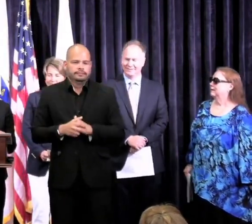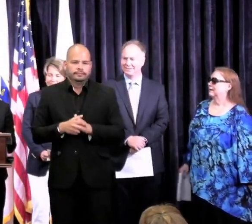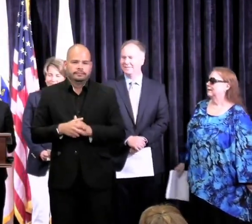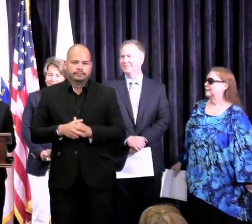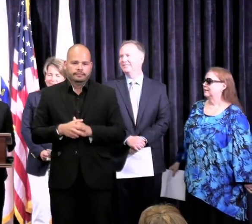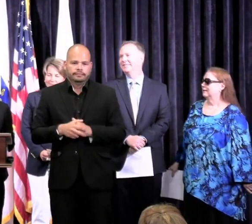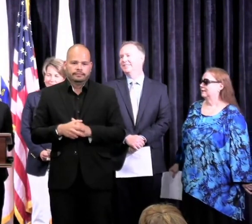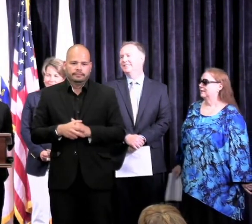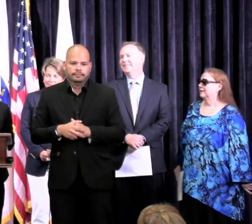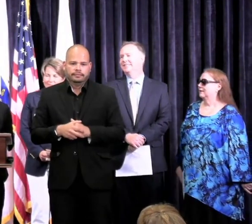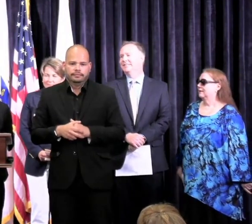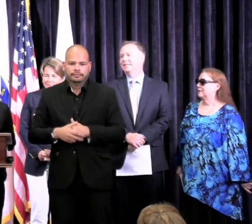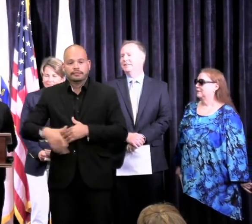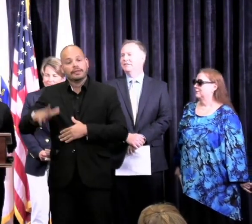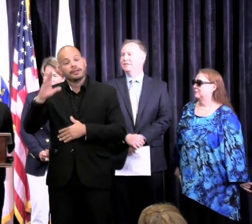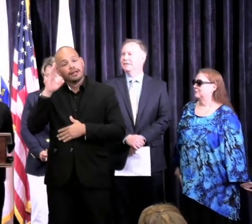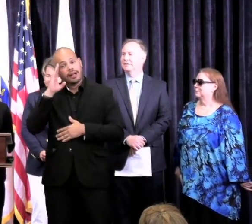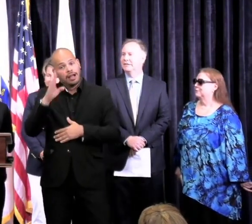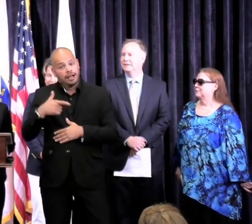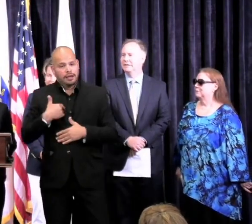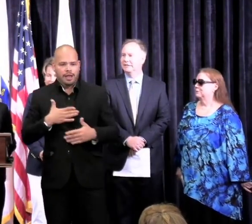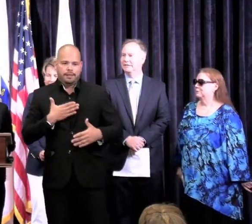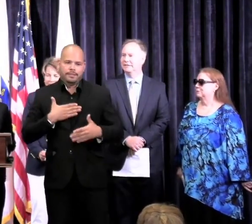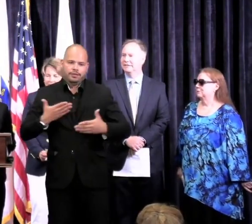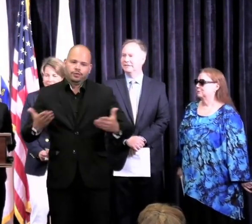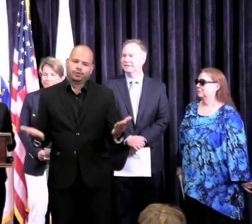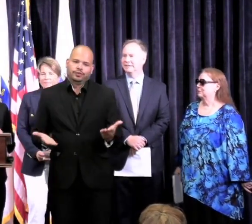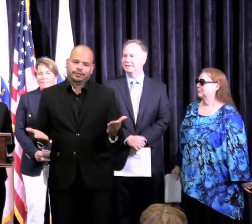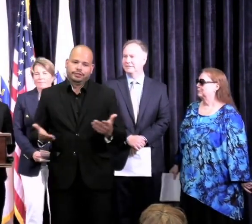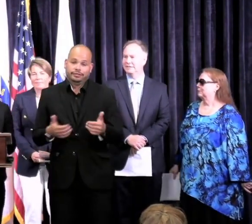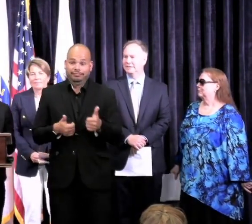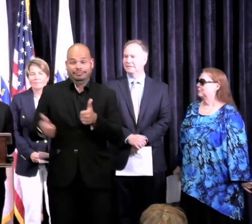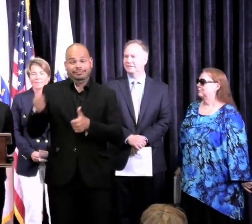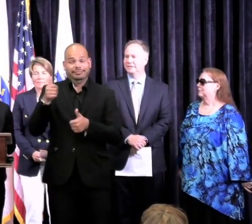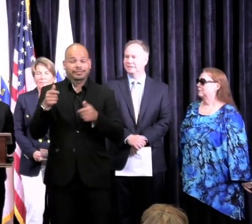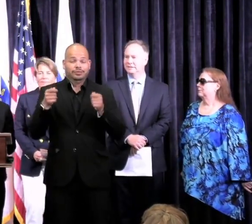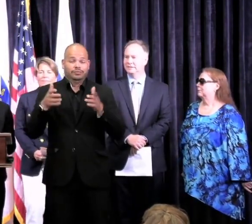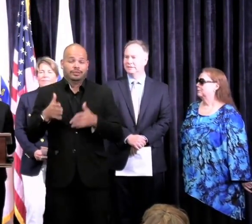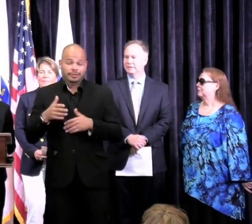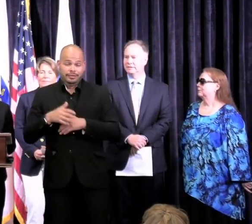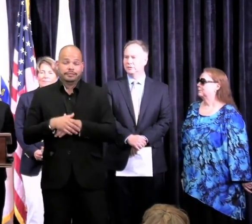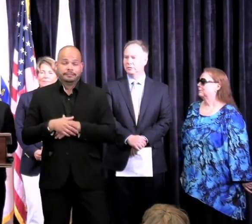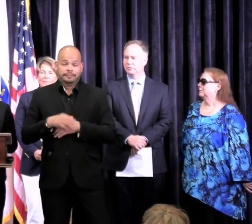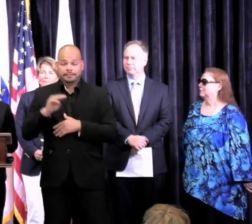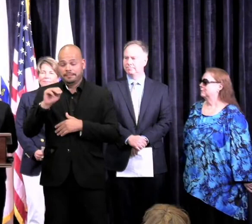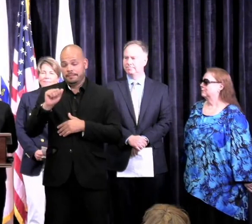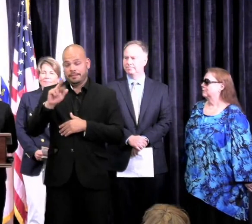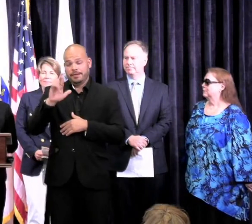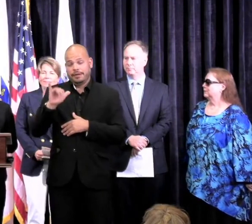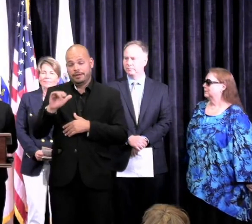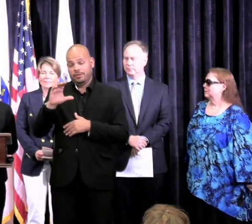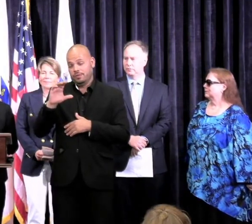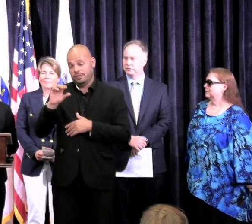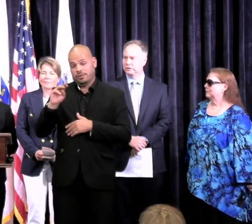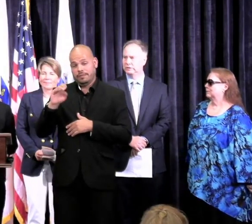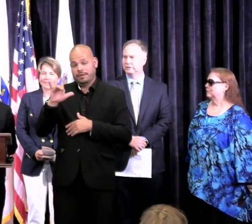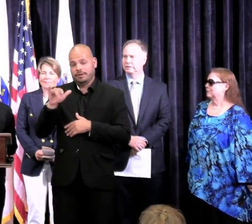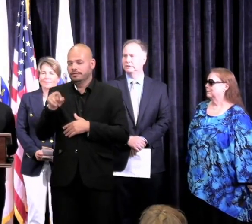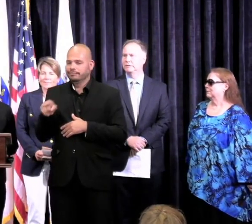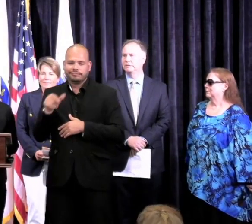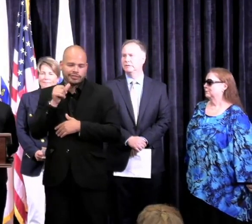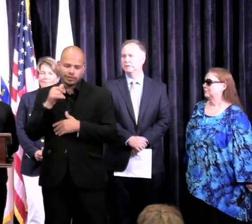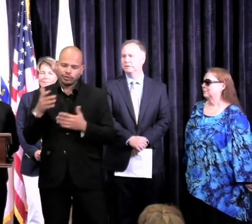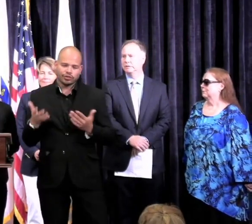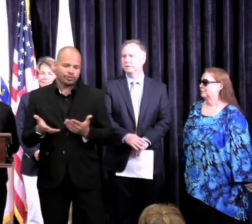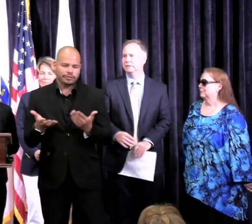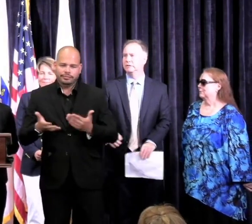hi I'm happy to be here today our executive director Mary Mahan McCauley wasn't able to attend um I'm Julia O'Leary